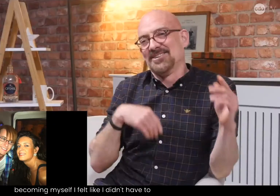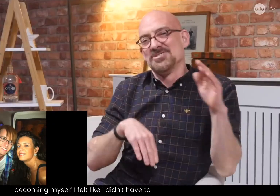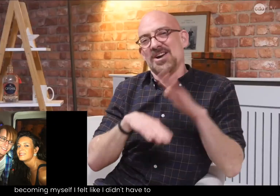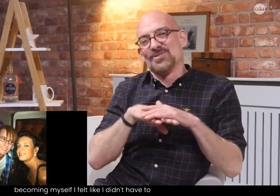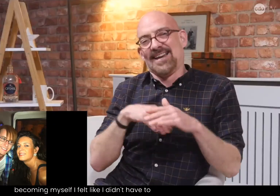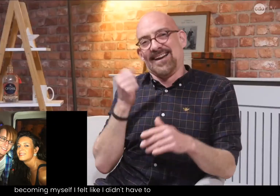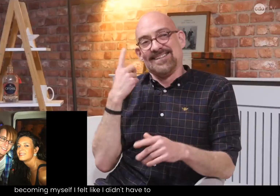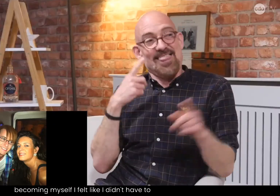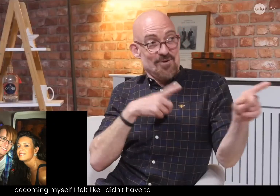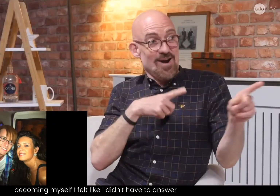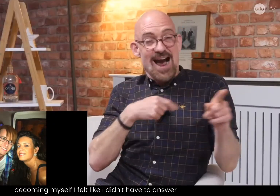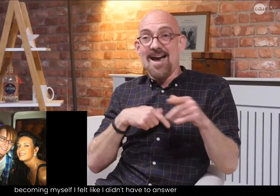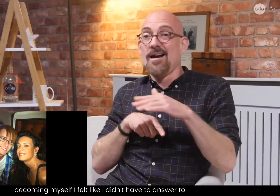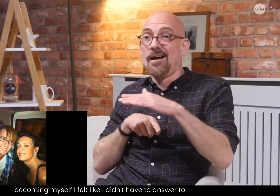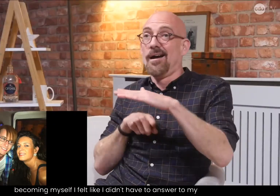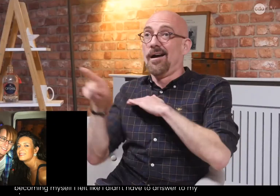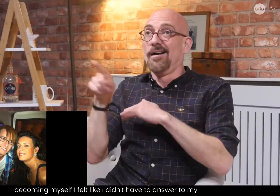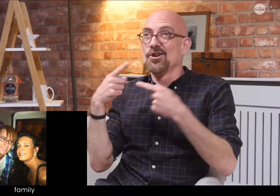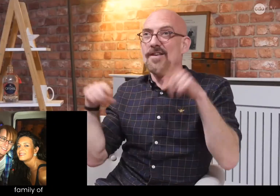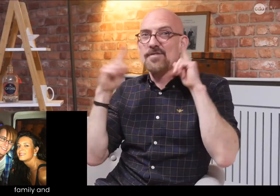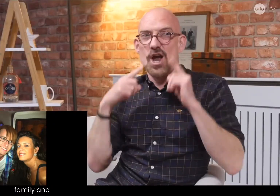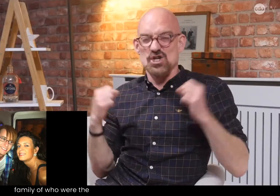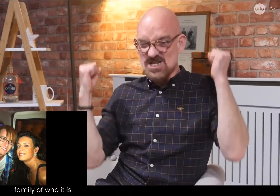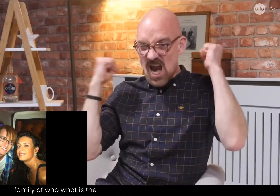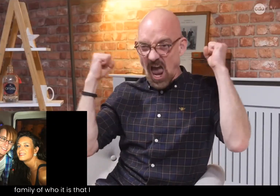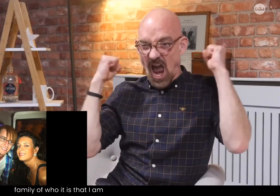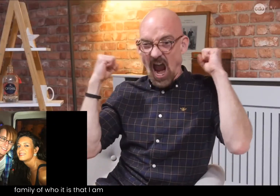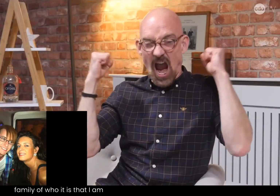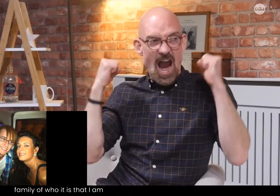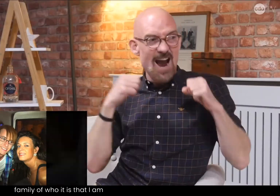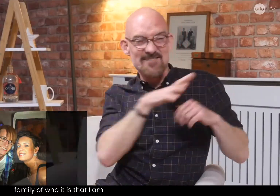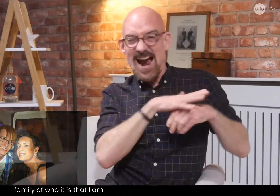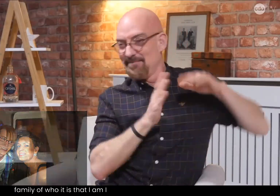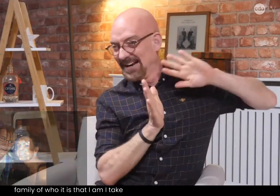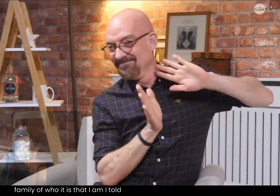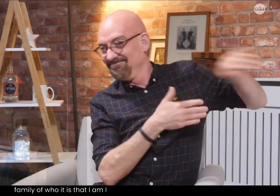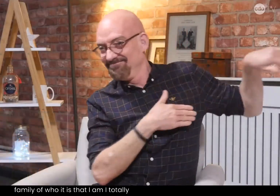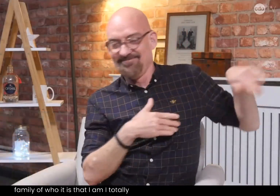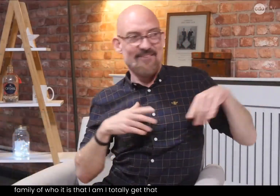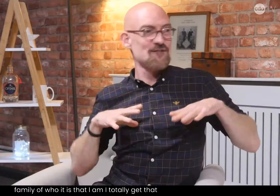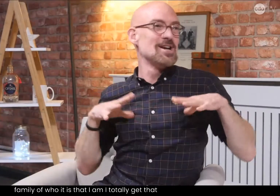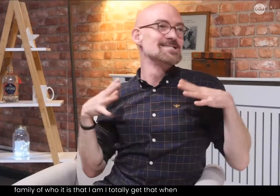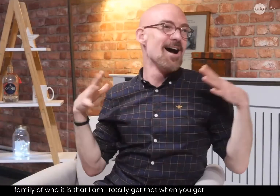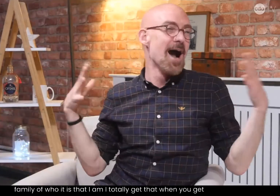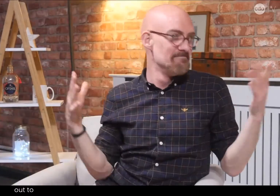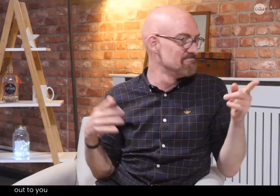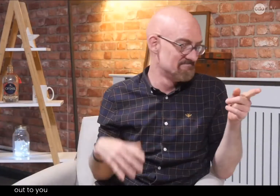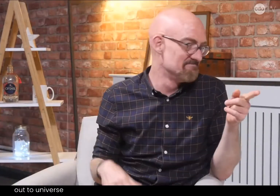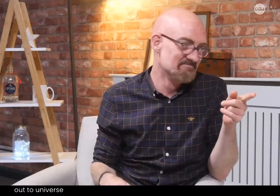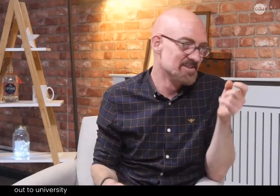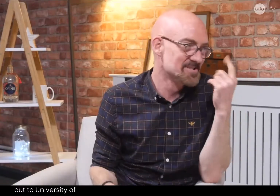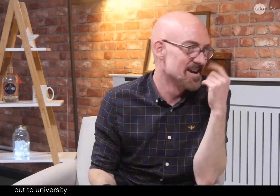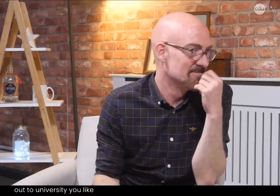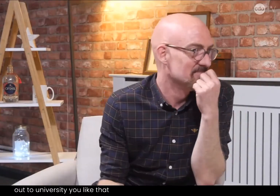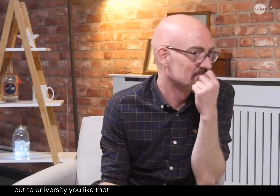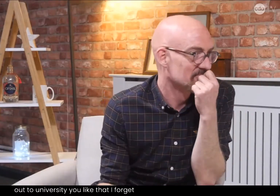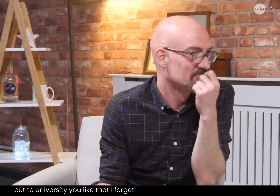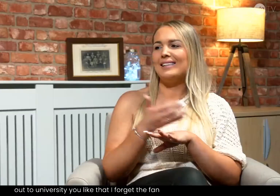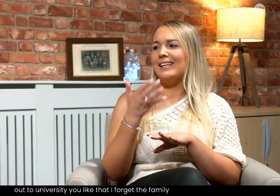my family of who it is that I am. Oh, I totally get that. When you get out to university, you're like, oh, forget the family, I'm free now. I totally